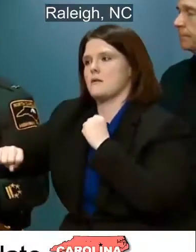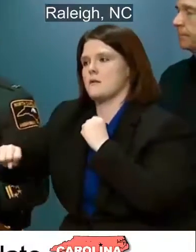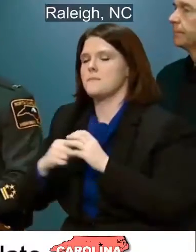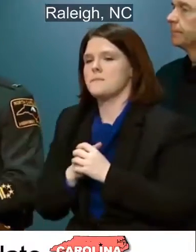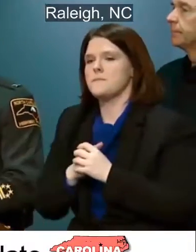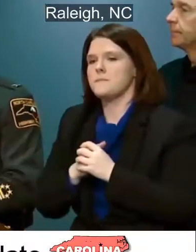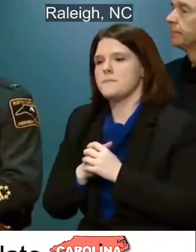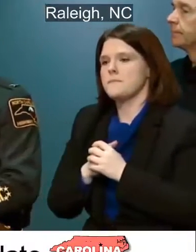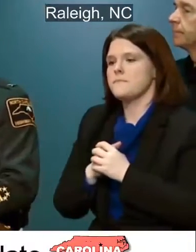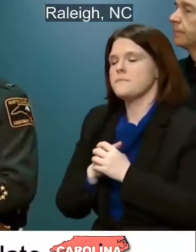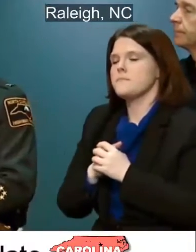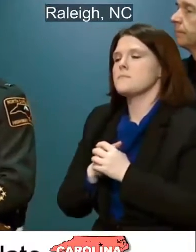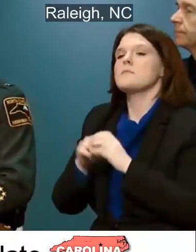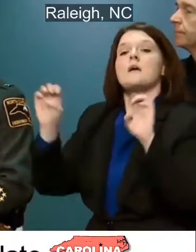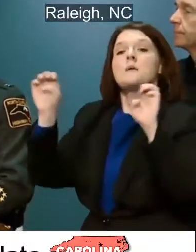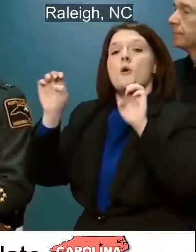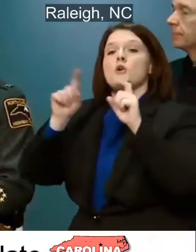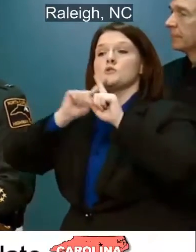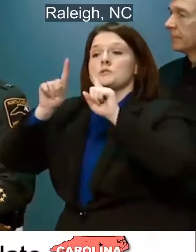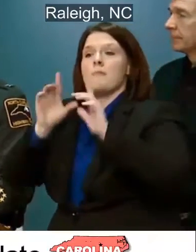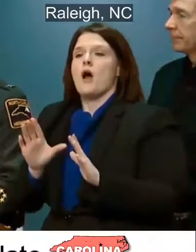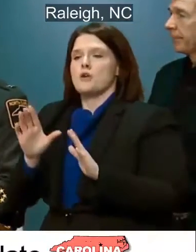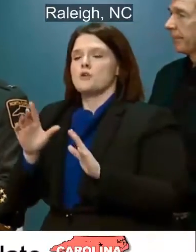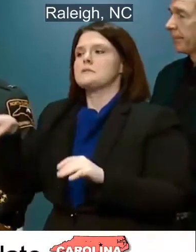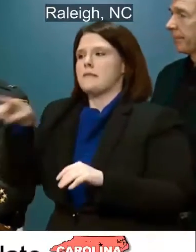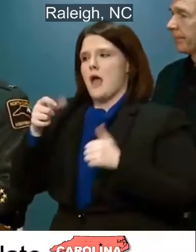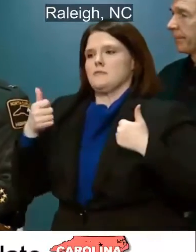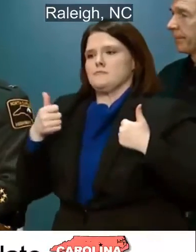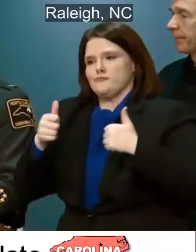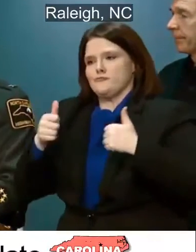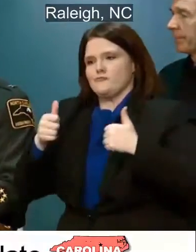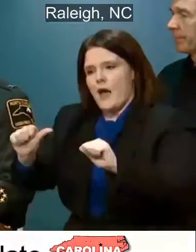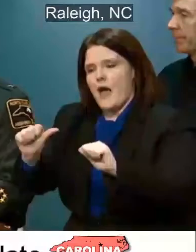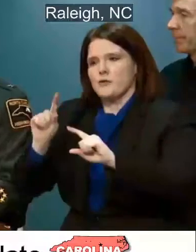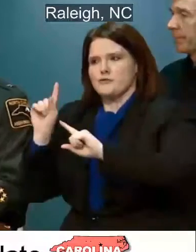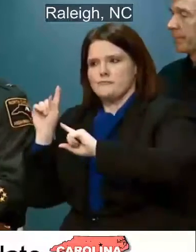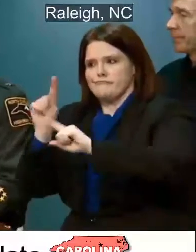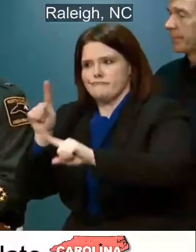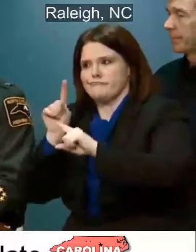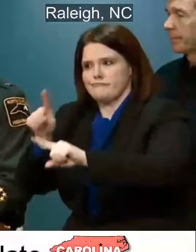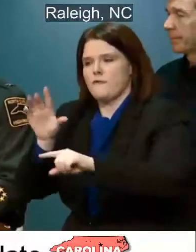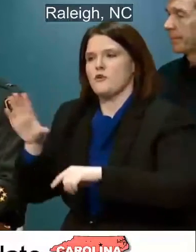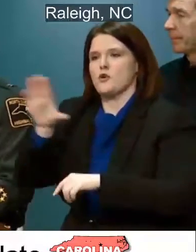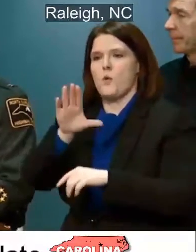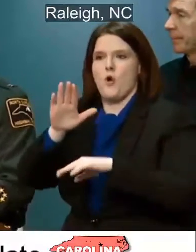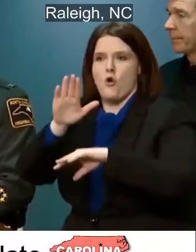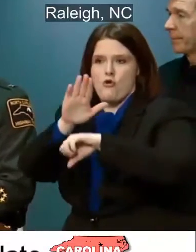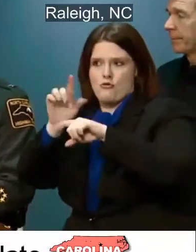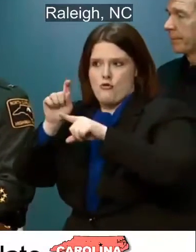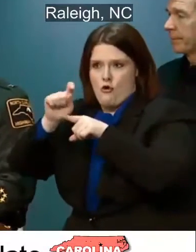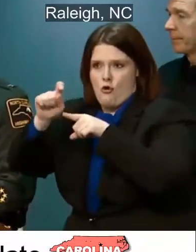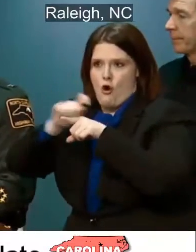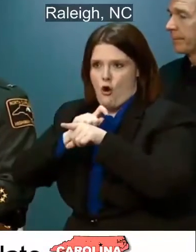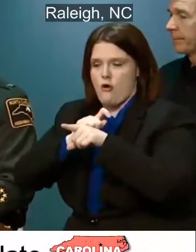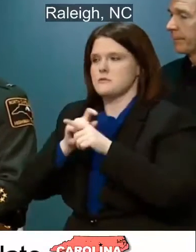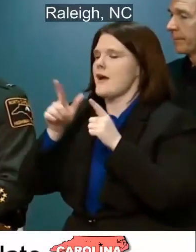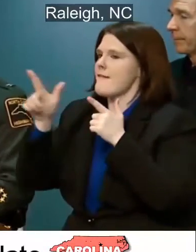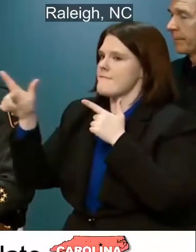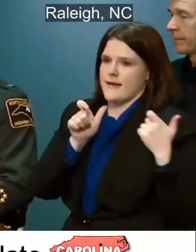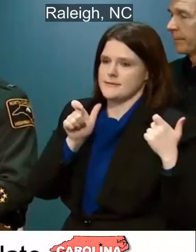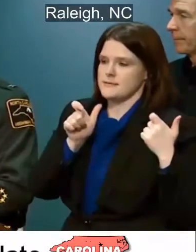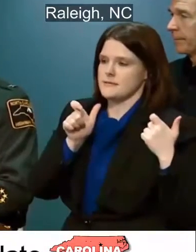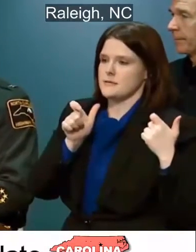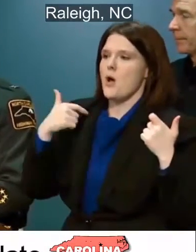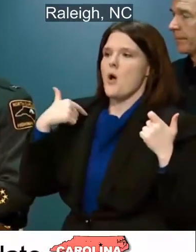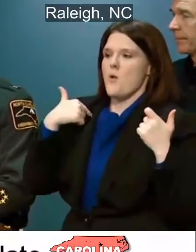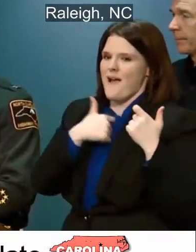Emergency responders are making every effort to respond to your calls for service as fast as we can without